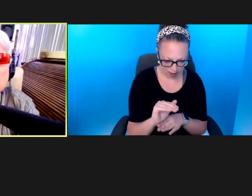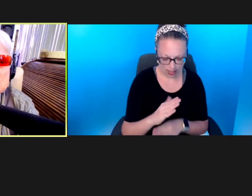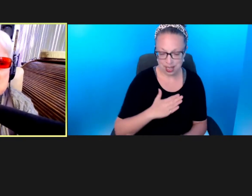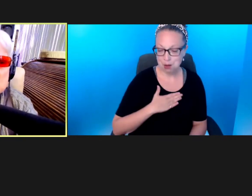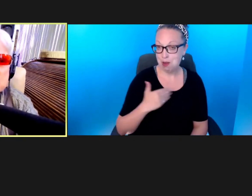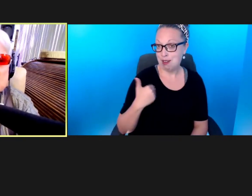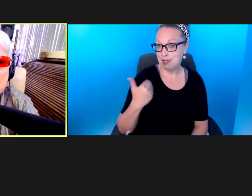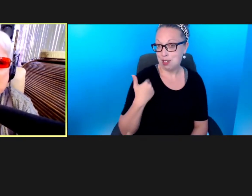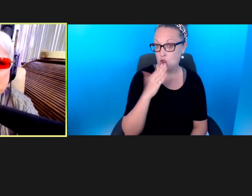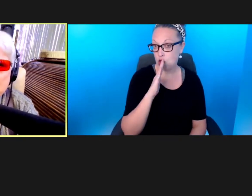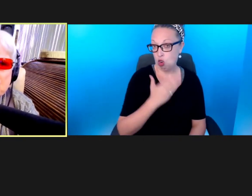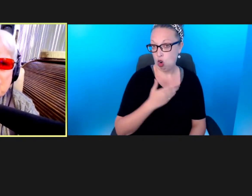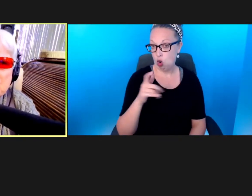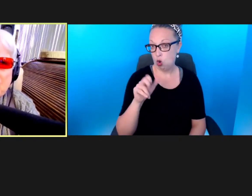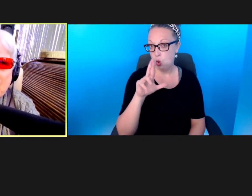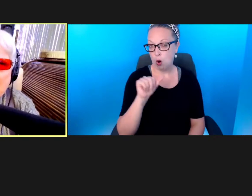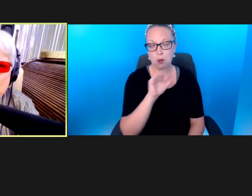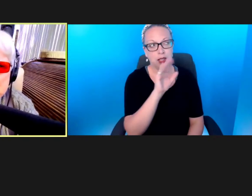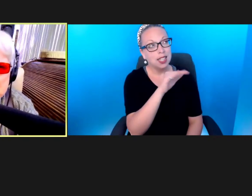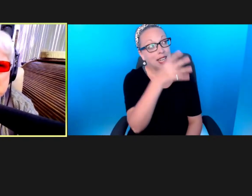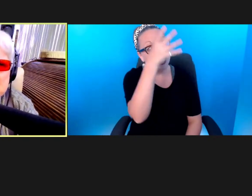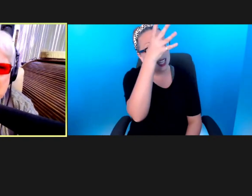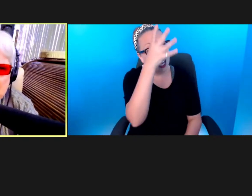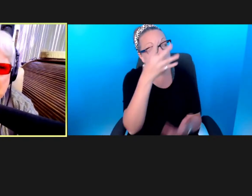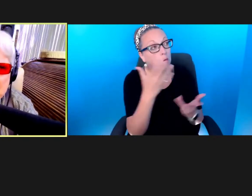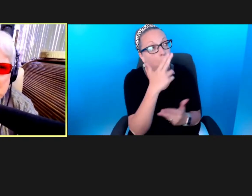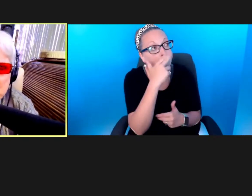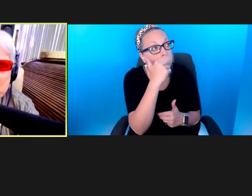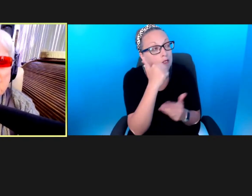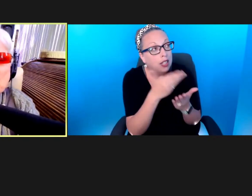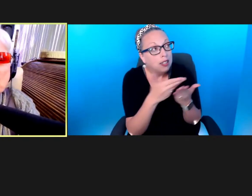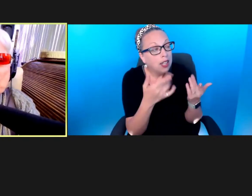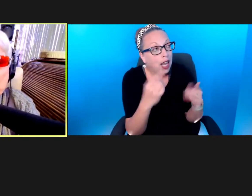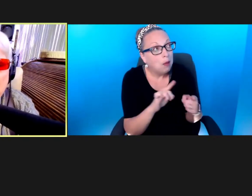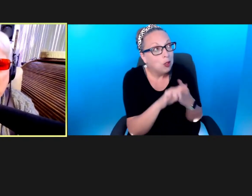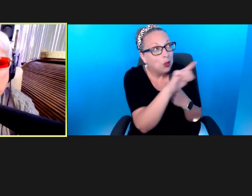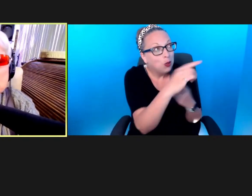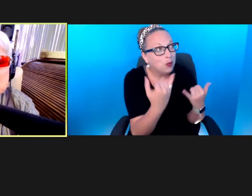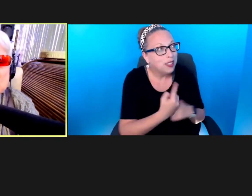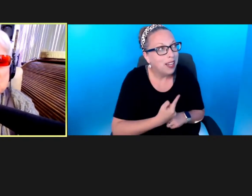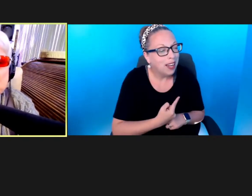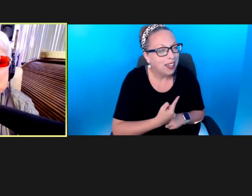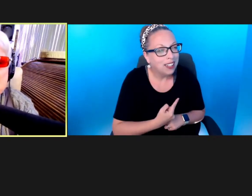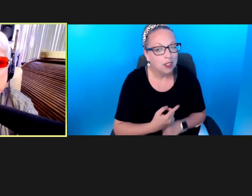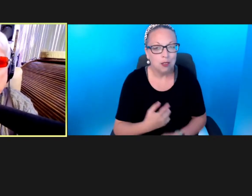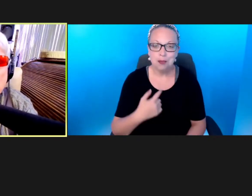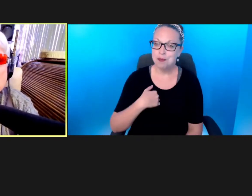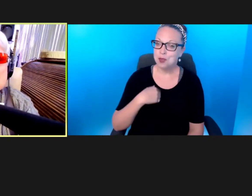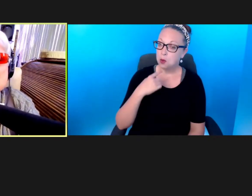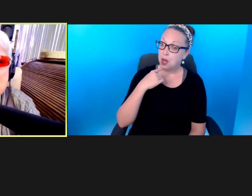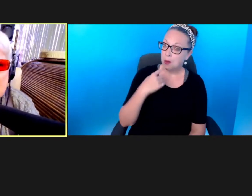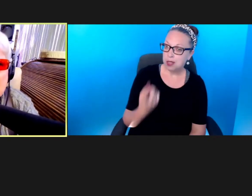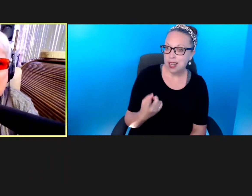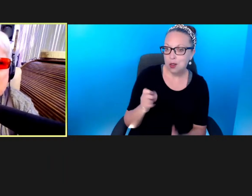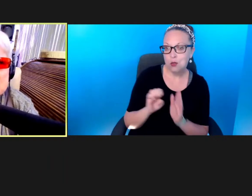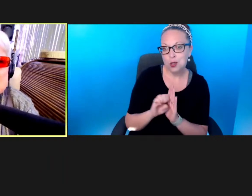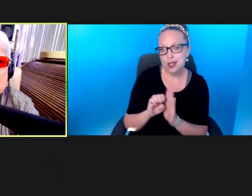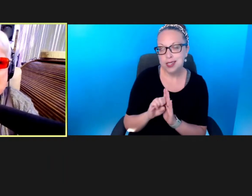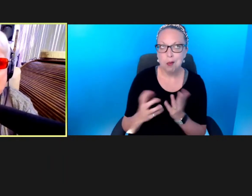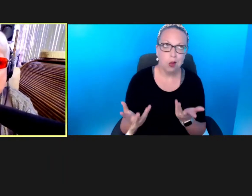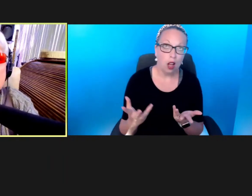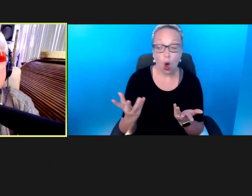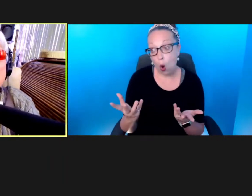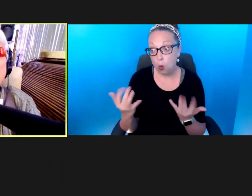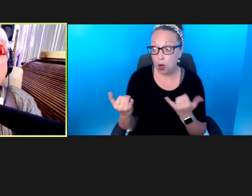Laura would say to me, "Daddy, what funny thing happened to you today?" Well, I would tell her, for example, well, today I